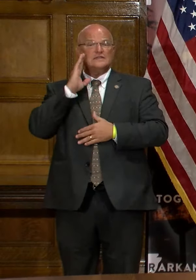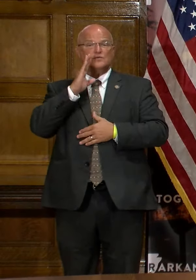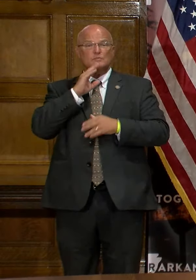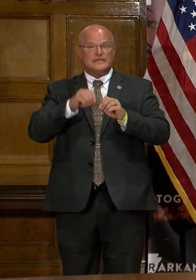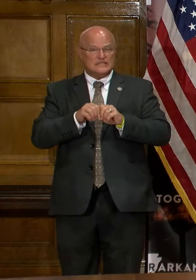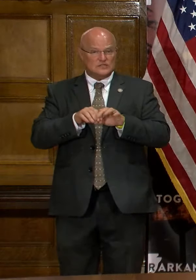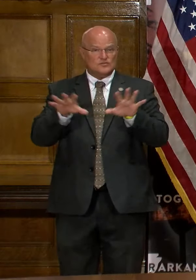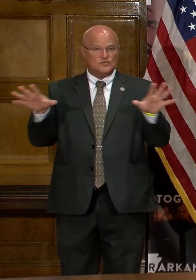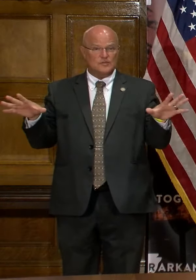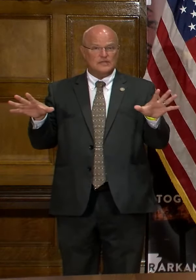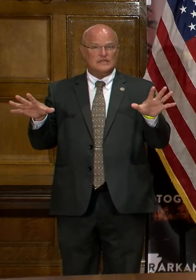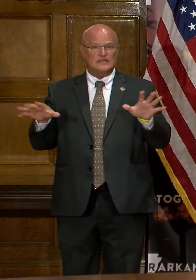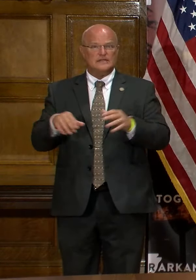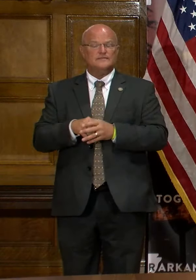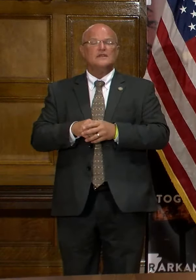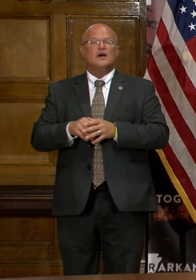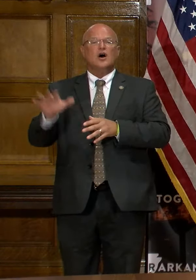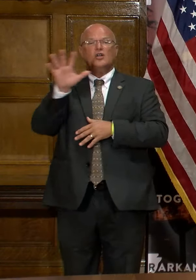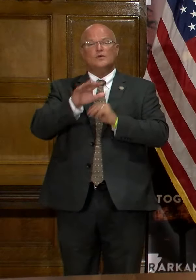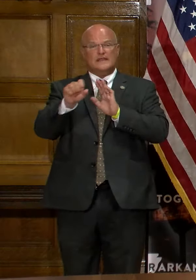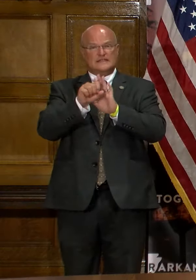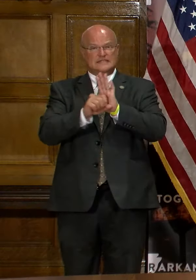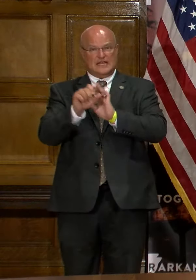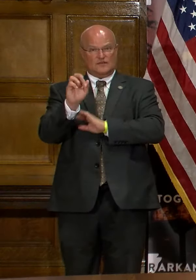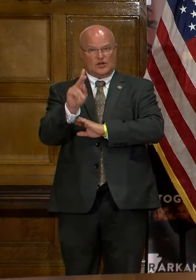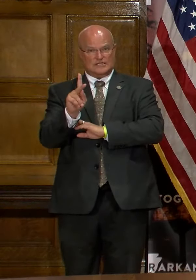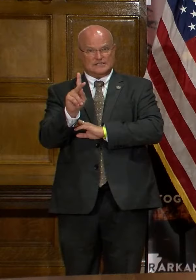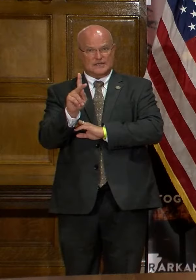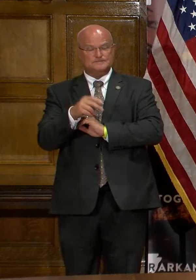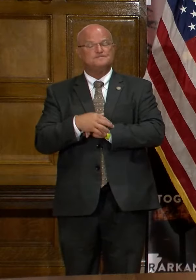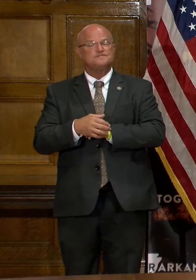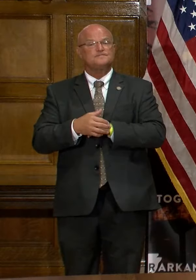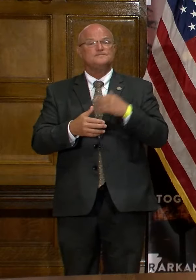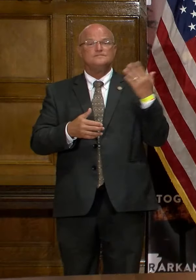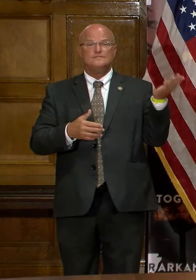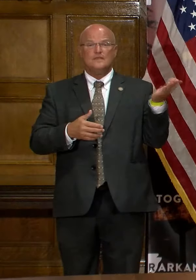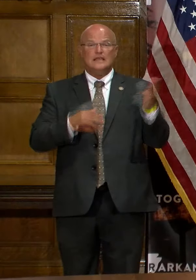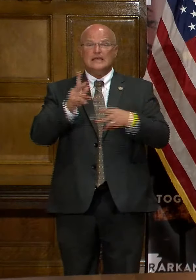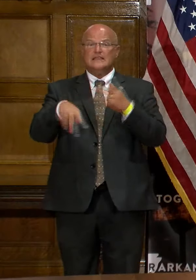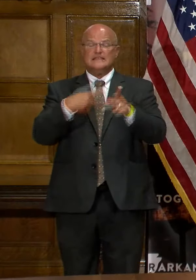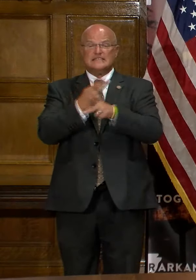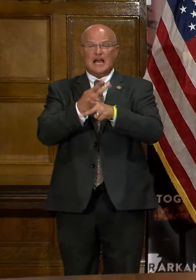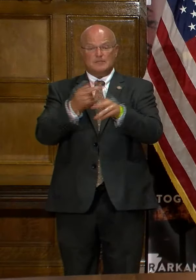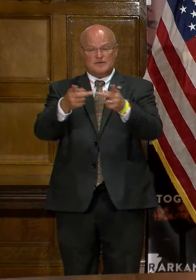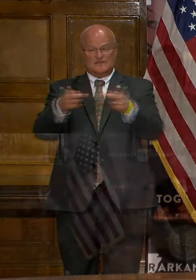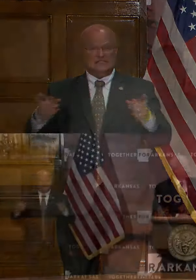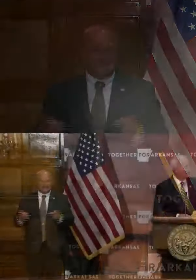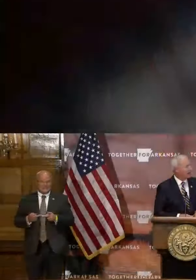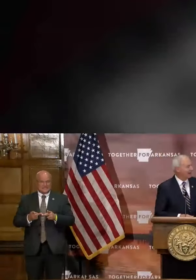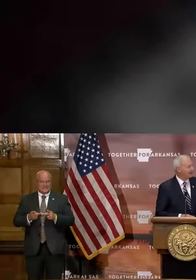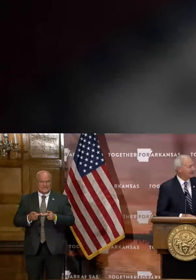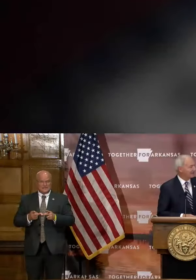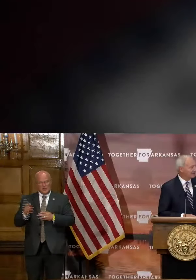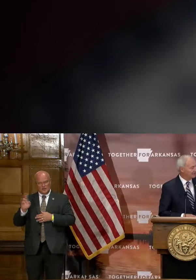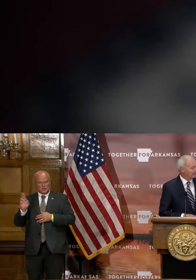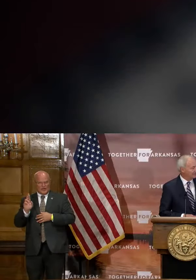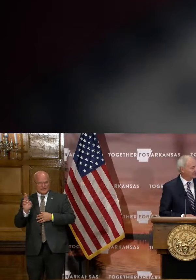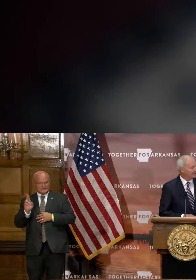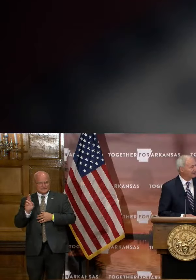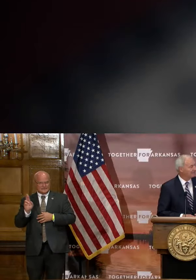be distributed across the state of Arkansas. And here, the type of facility on the right